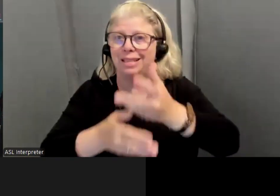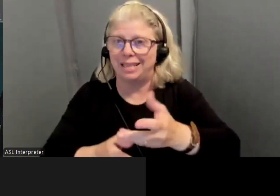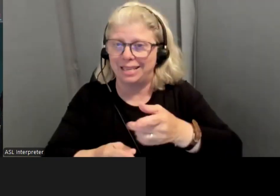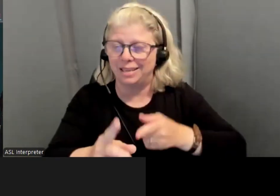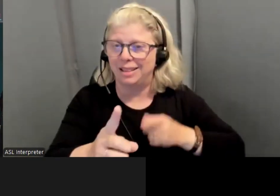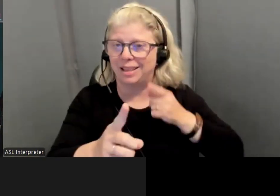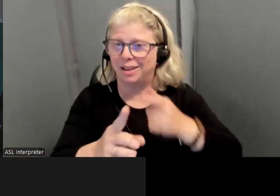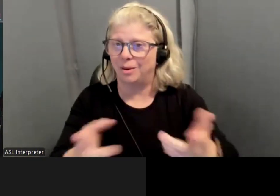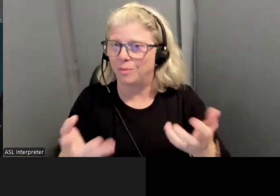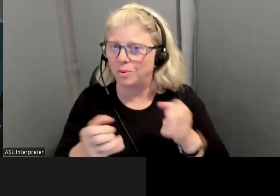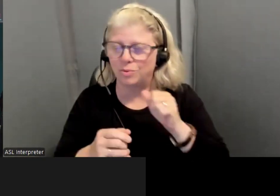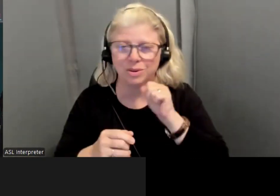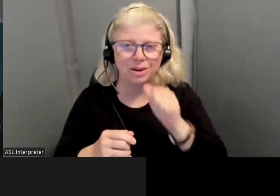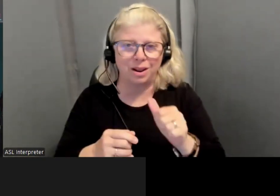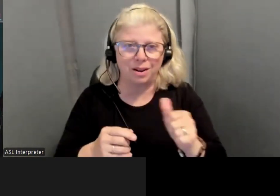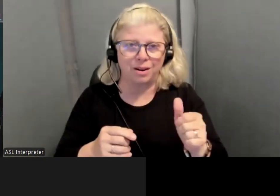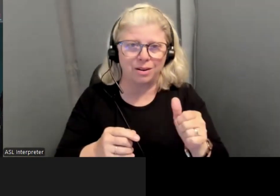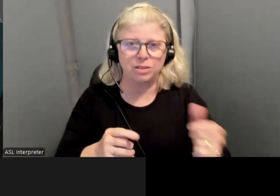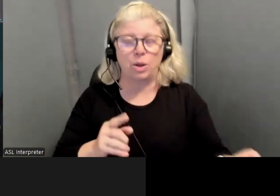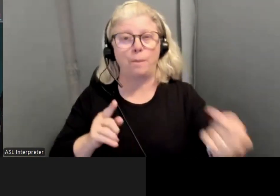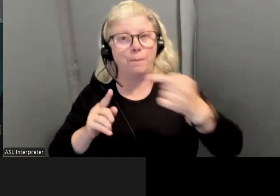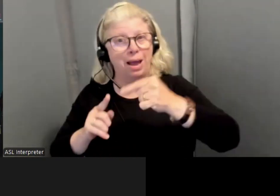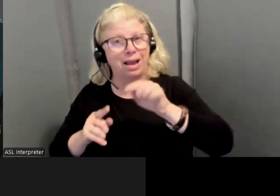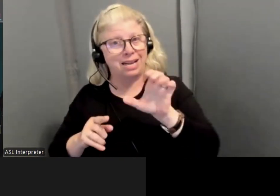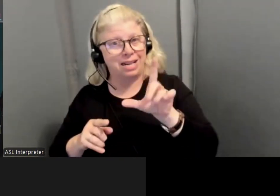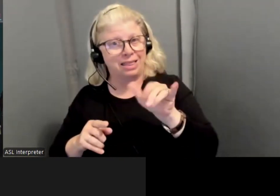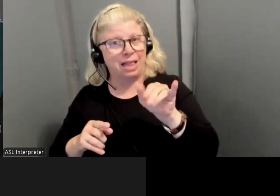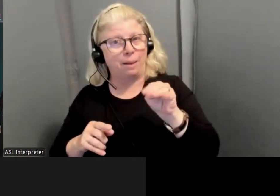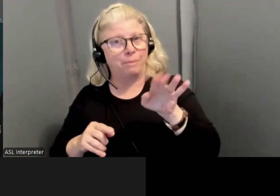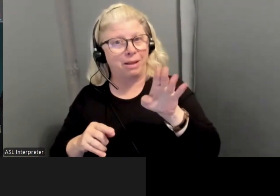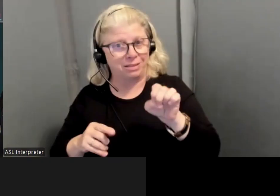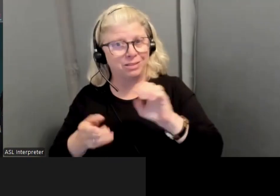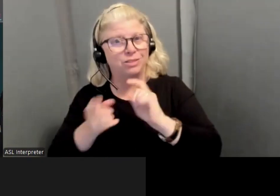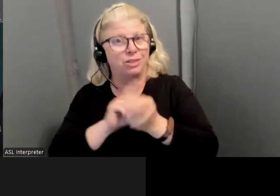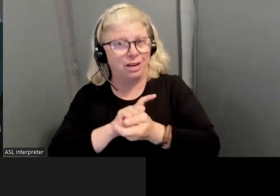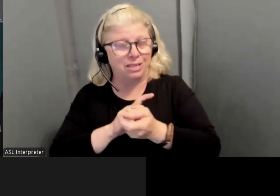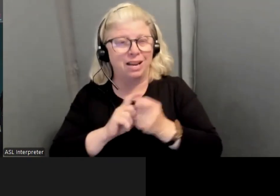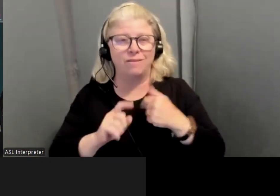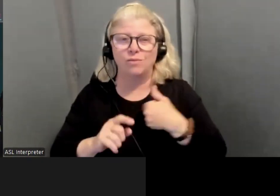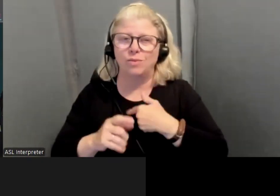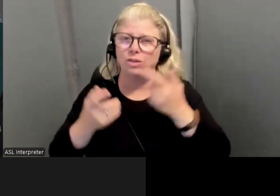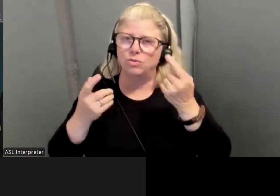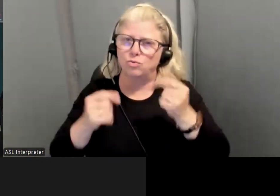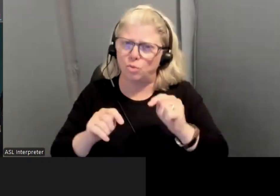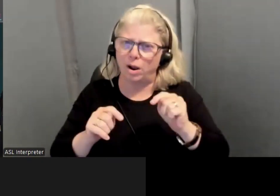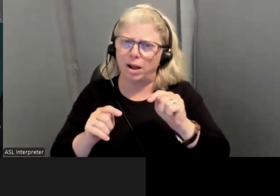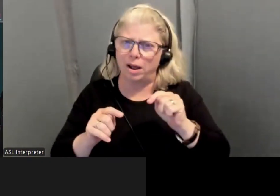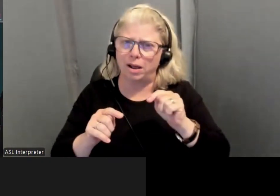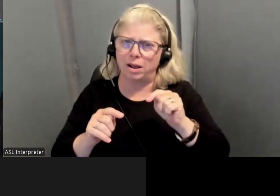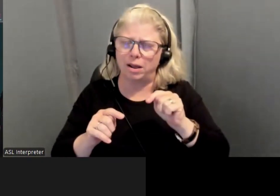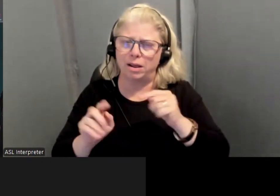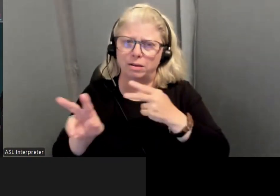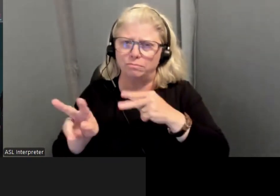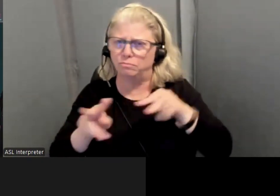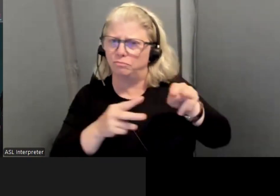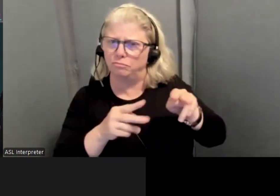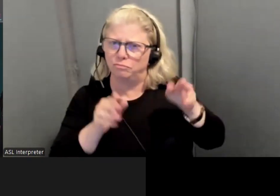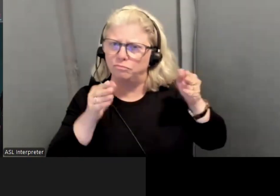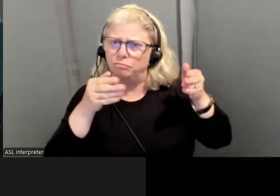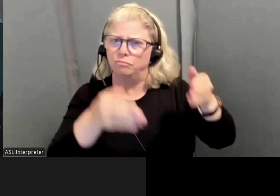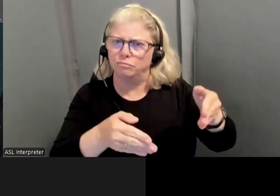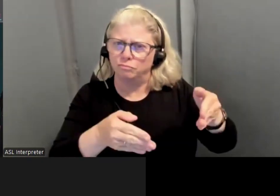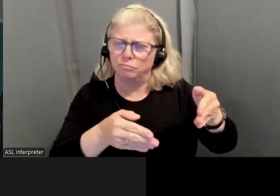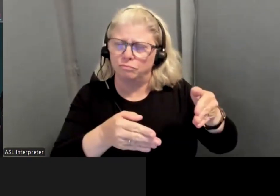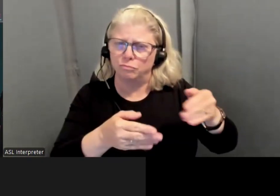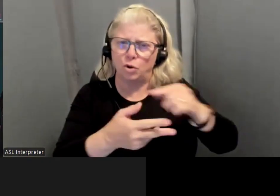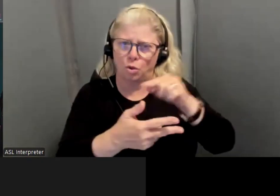that I want or not. So back to climate change. If we try to switch perspective that way, then it